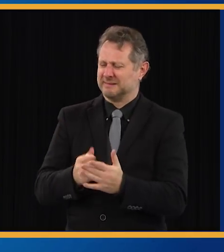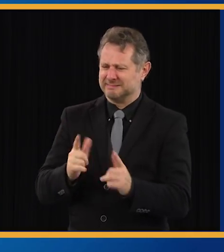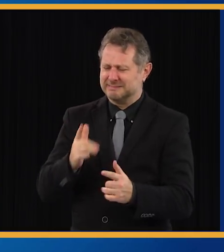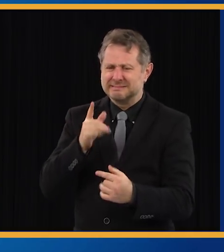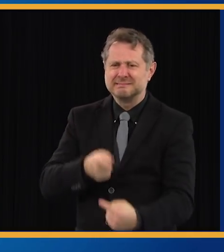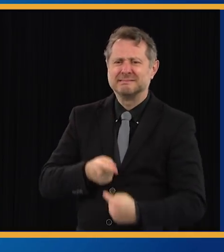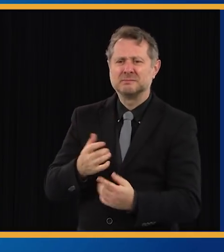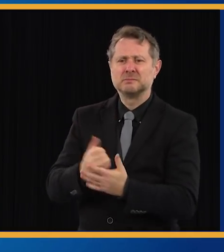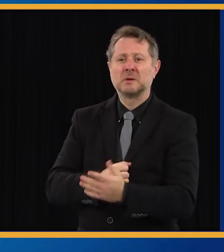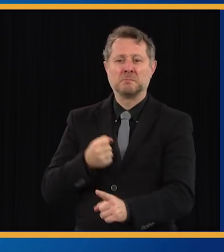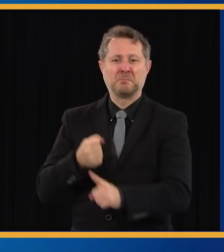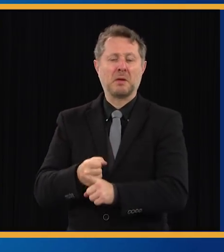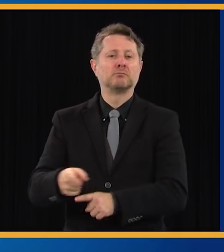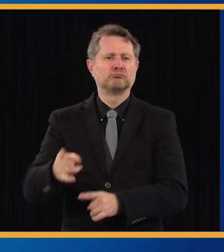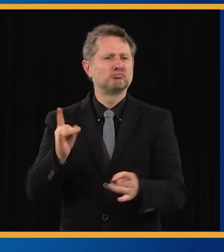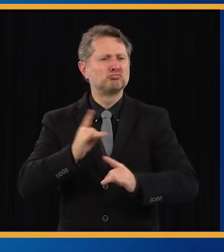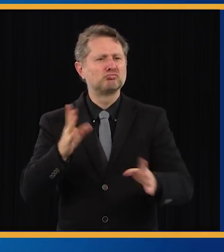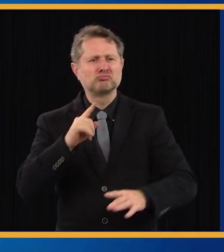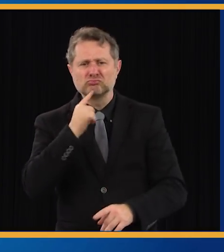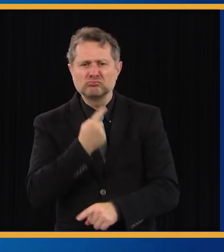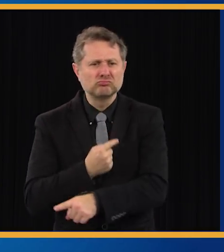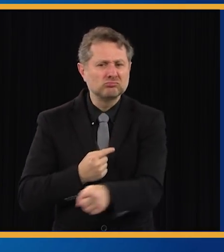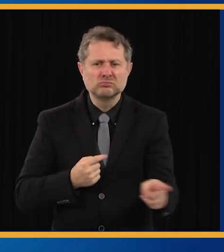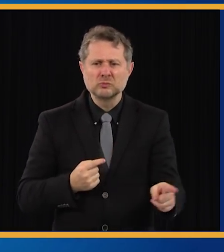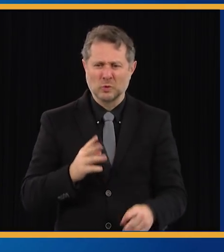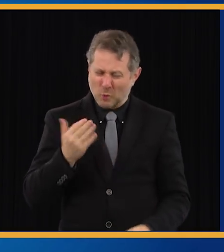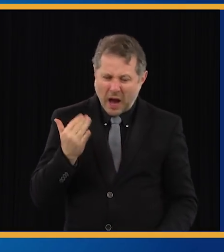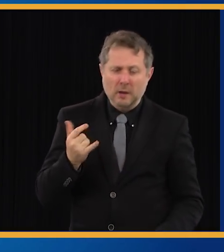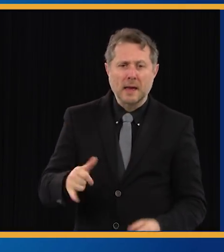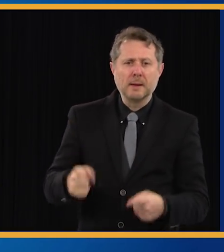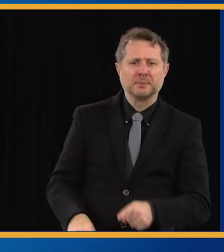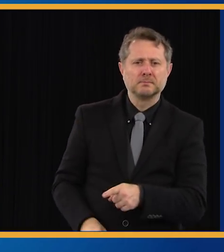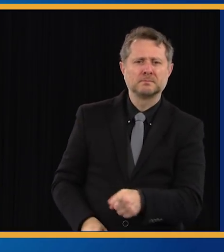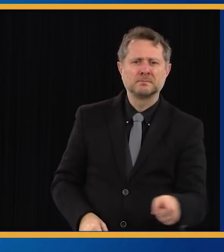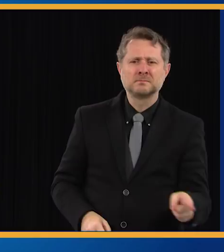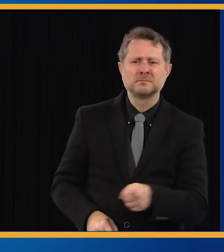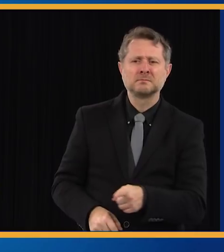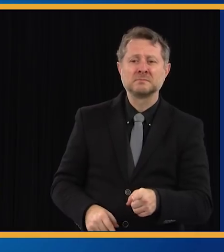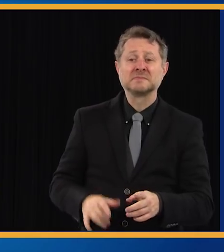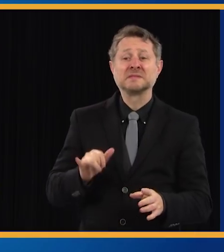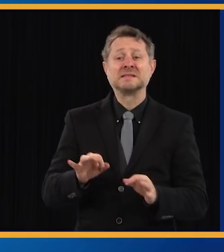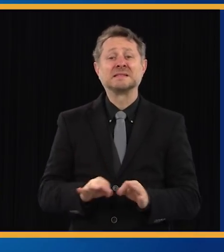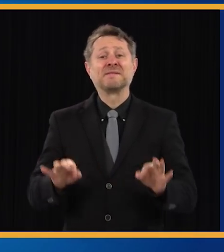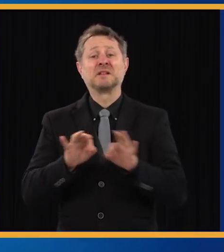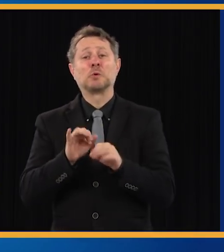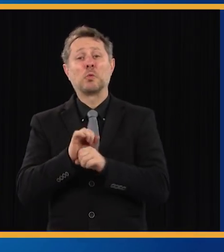higher proportions? Why were the essential workers who had to show up